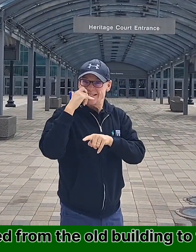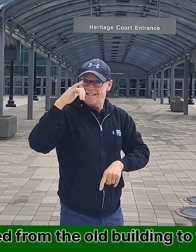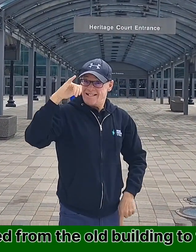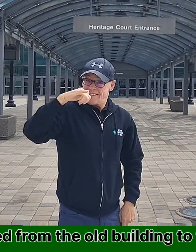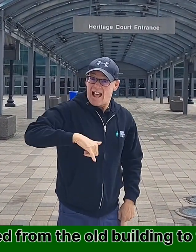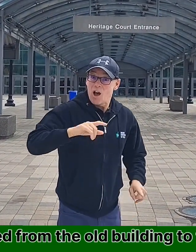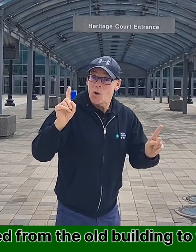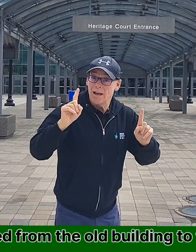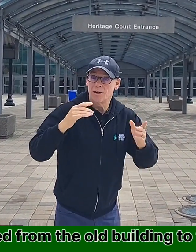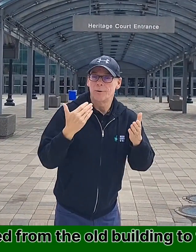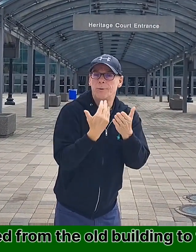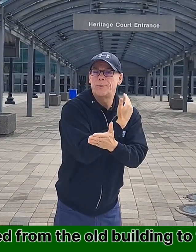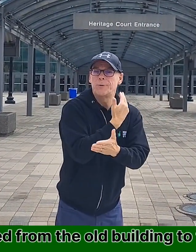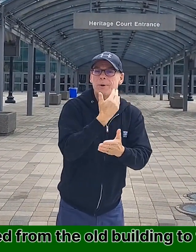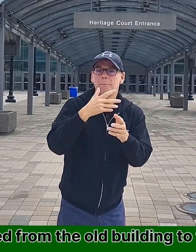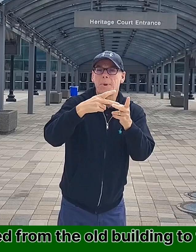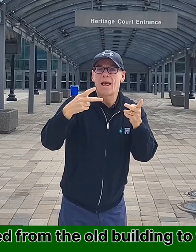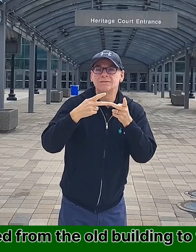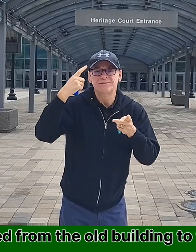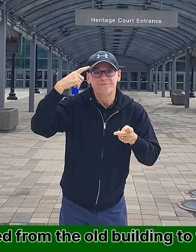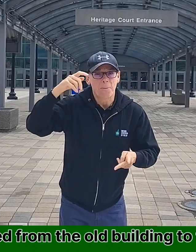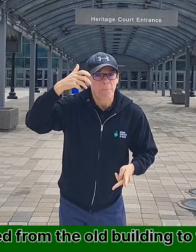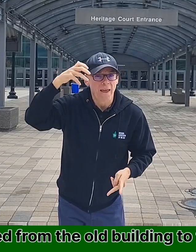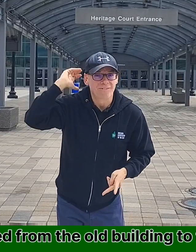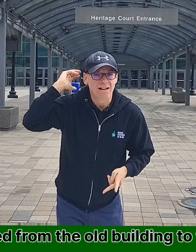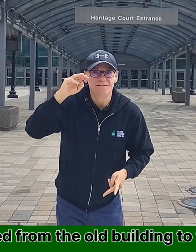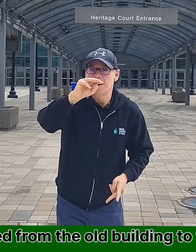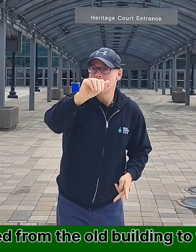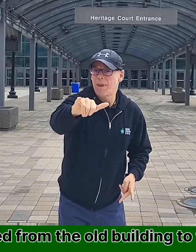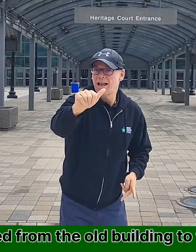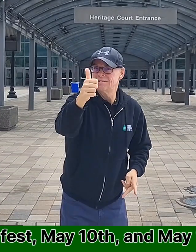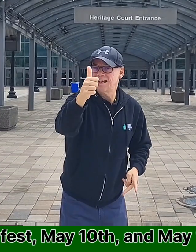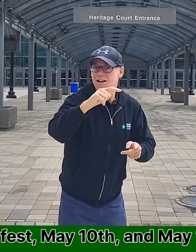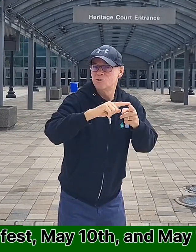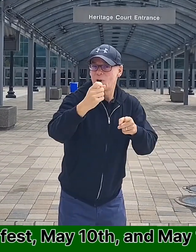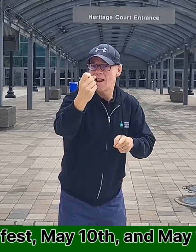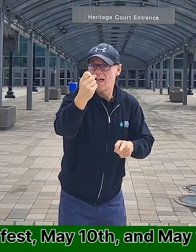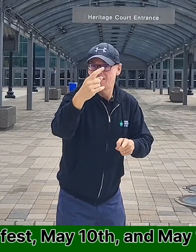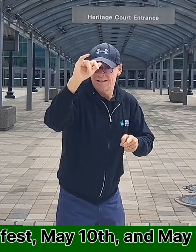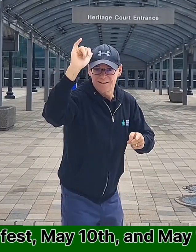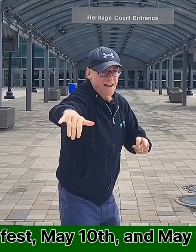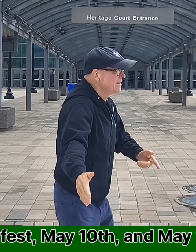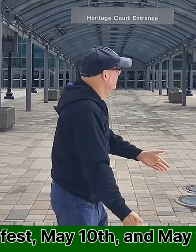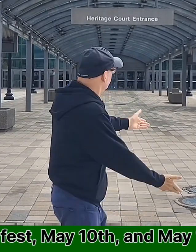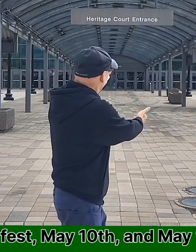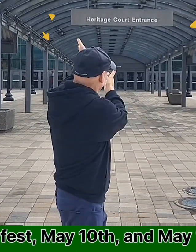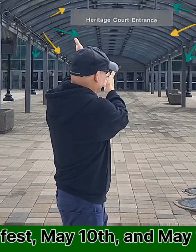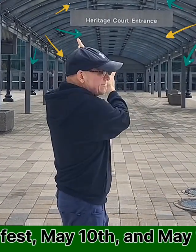We recently moved from the old building to the new place. For Mayfest, May 10, and May 11.